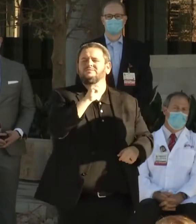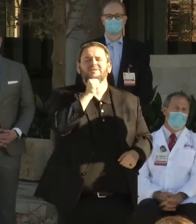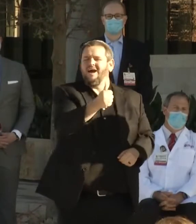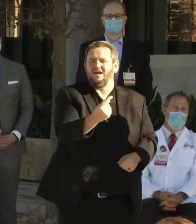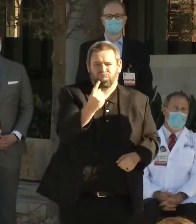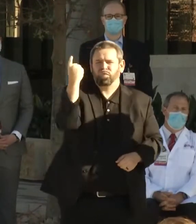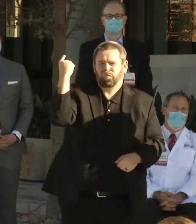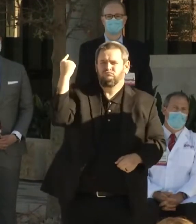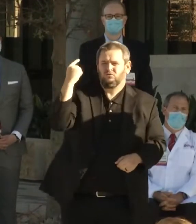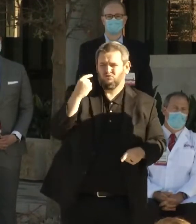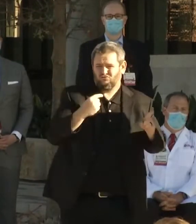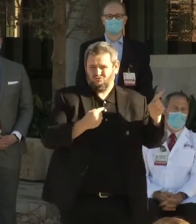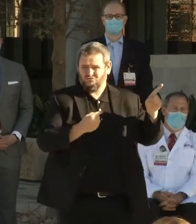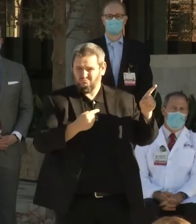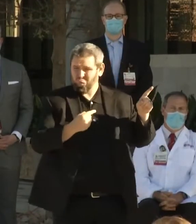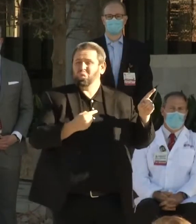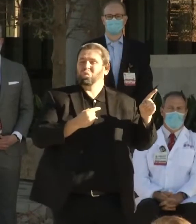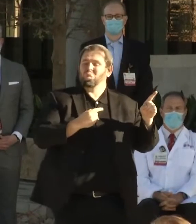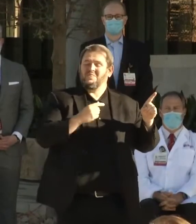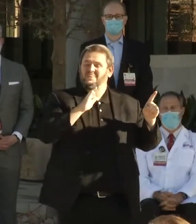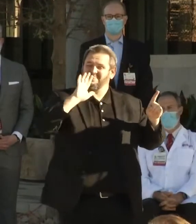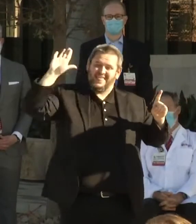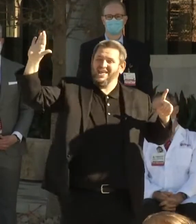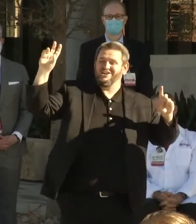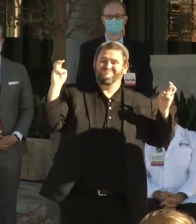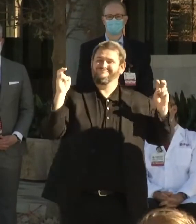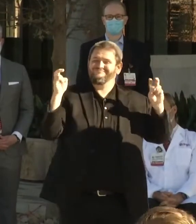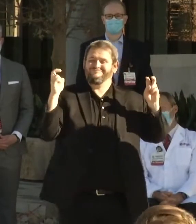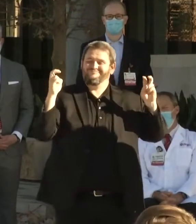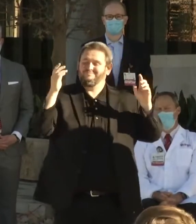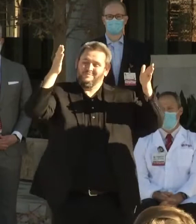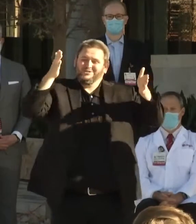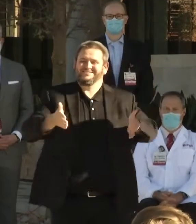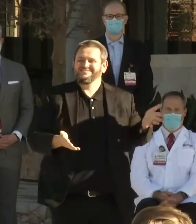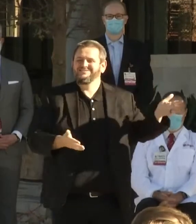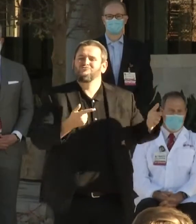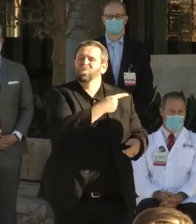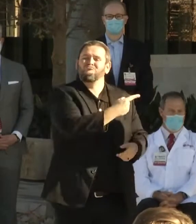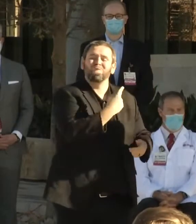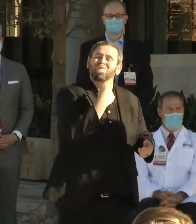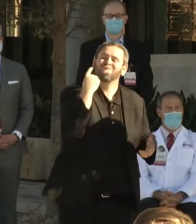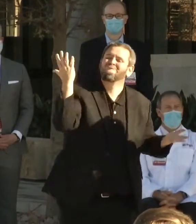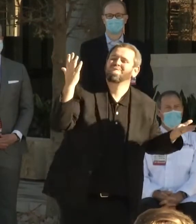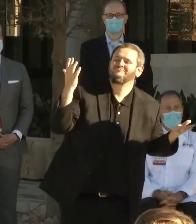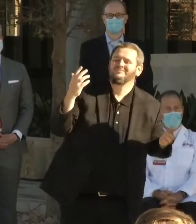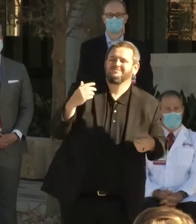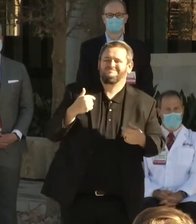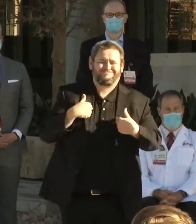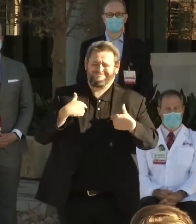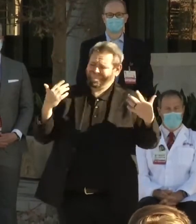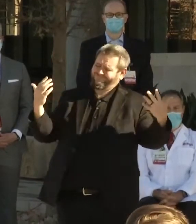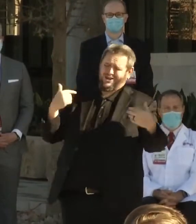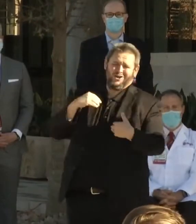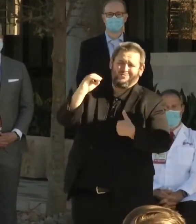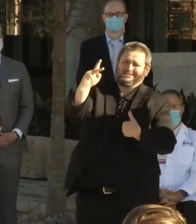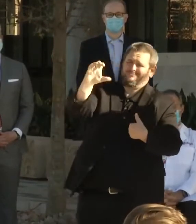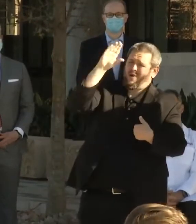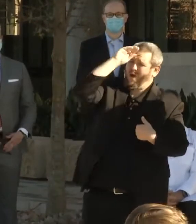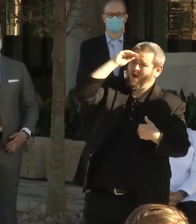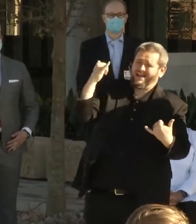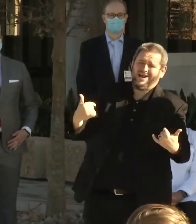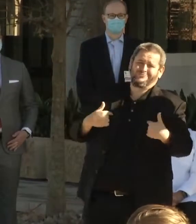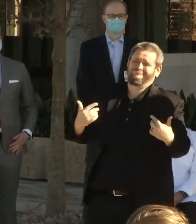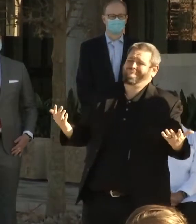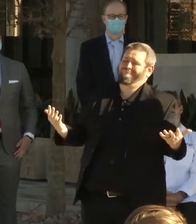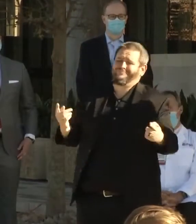have been? Well, I'm an Oklahoma City resident now, but I get your point. Here's the deal.